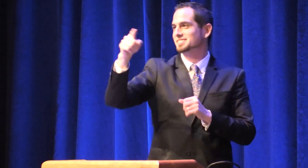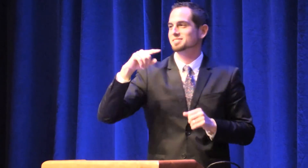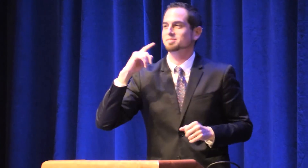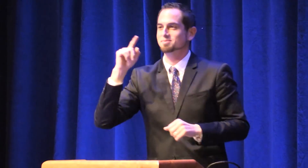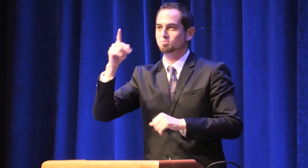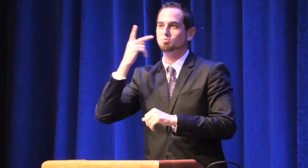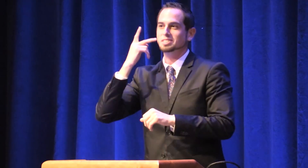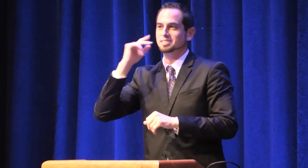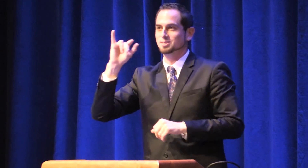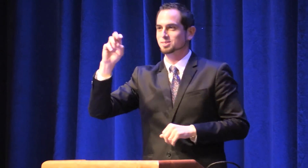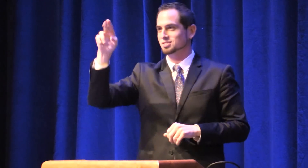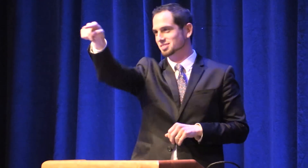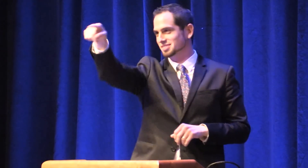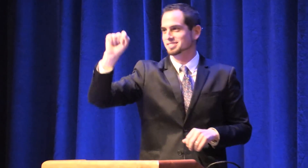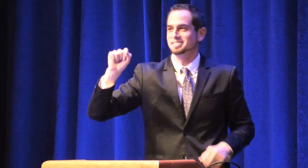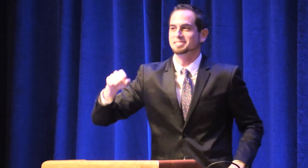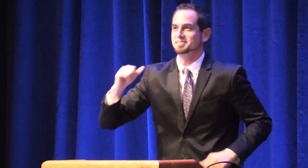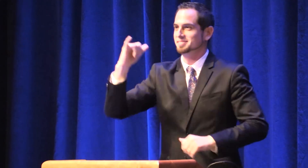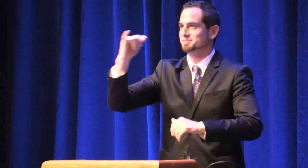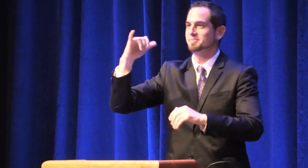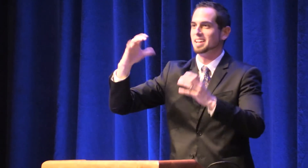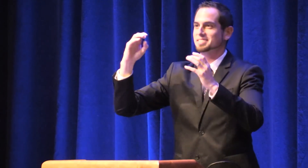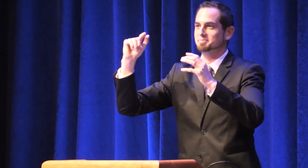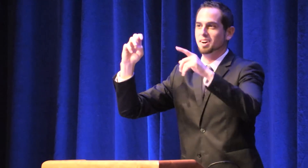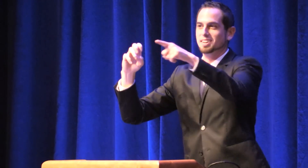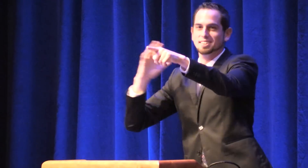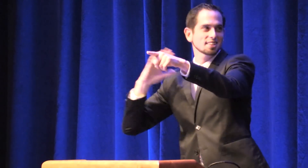all those years ago with some other friends that I see out in the audience.